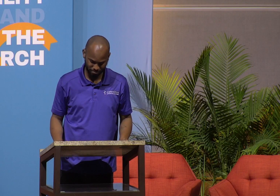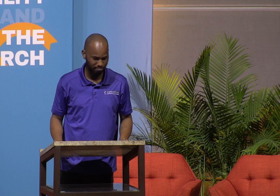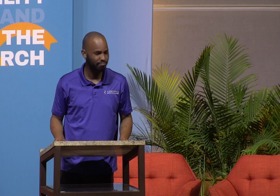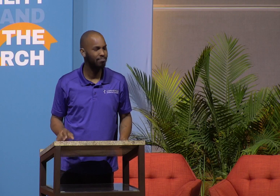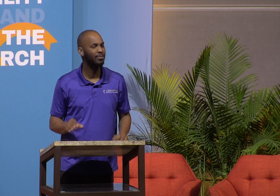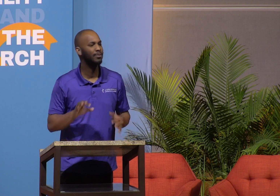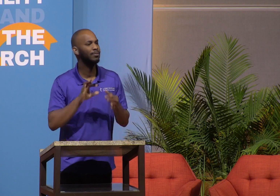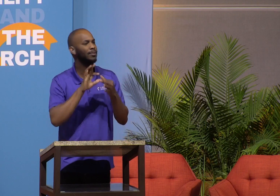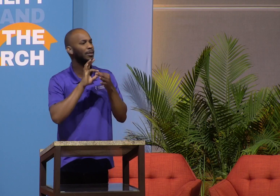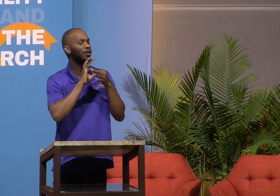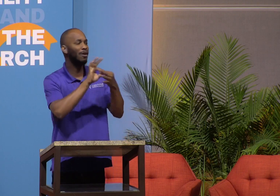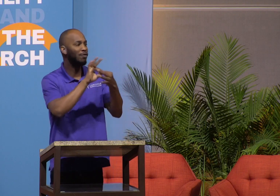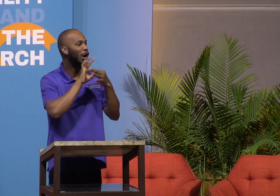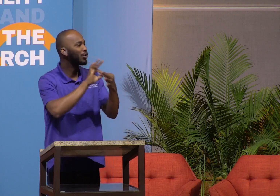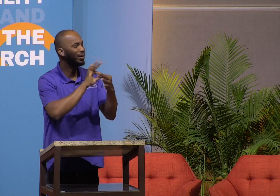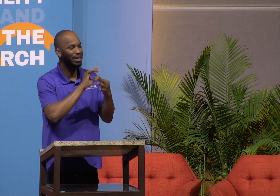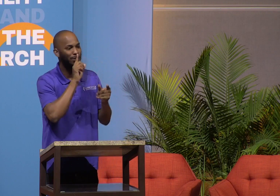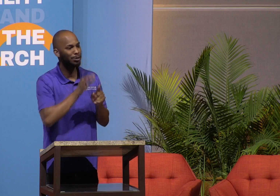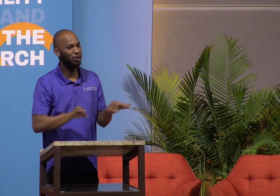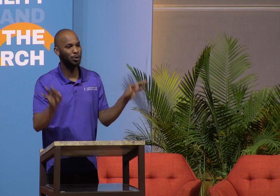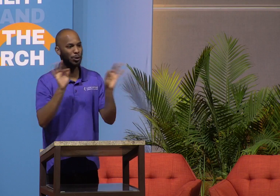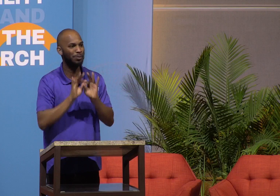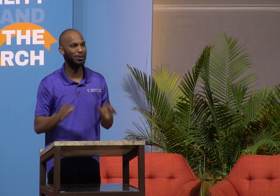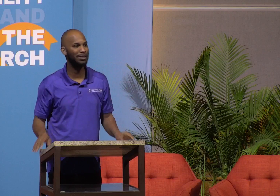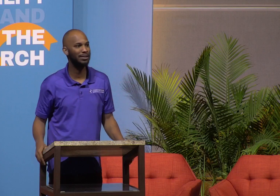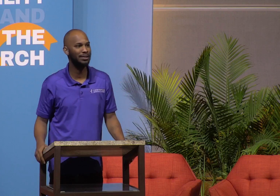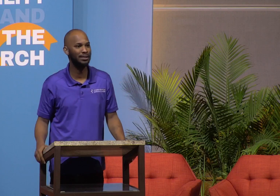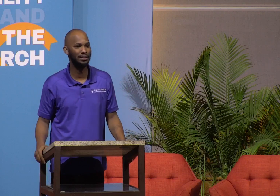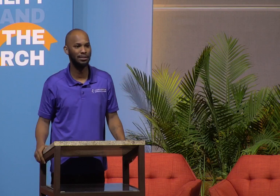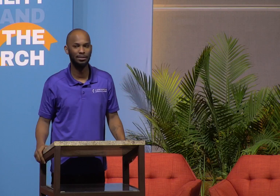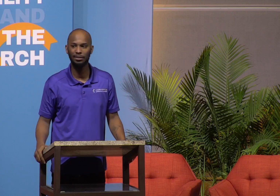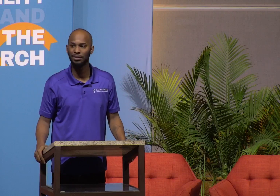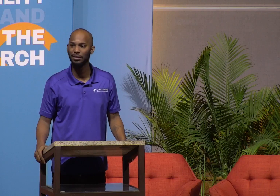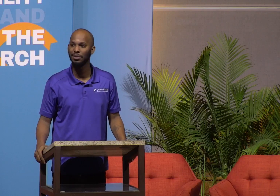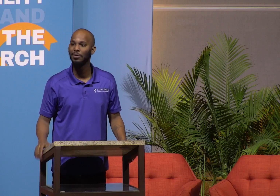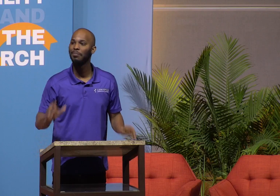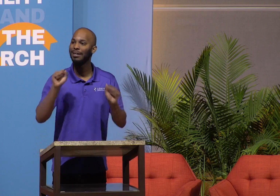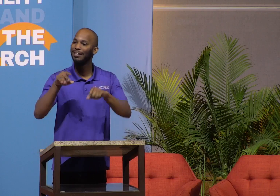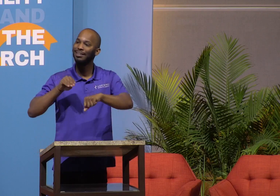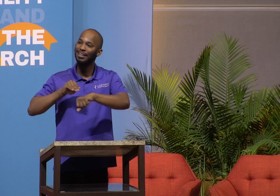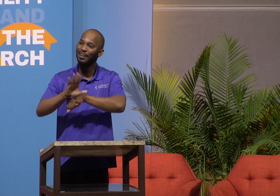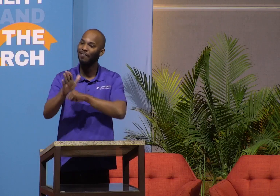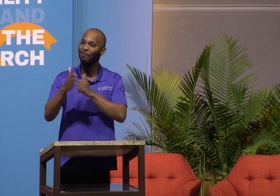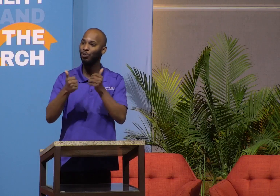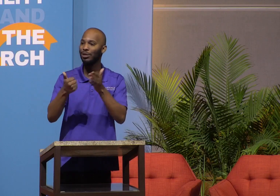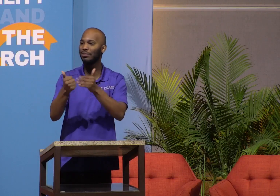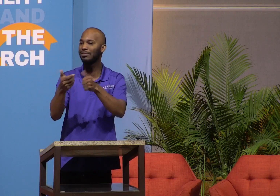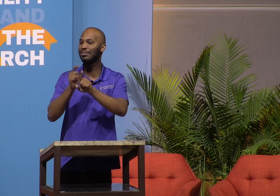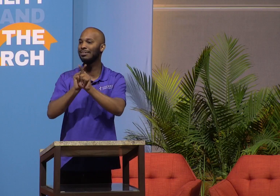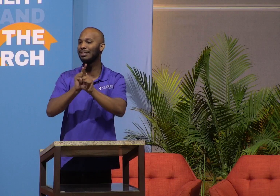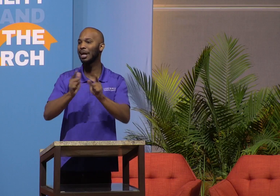Secondly, we need to look at relationships. Or thirdly, we need to look at fostering relationships so that we